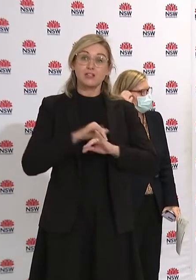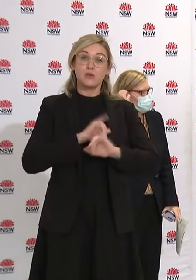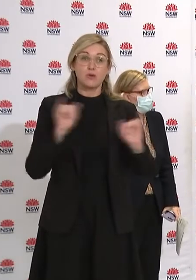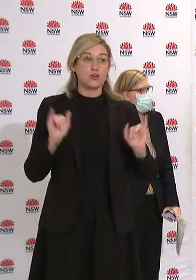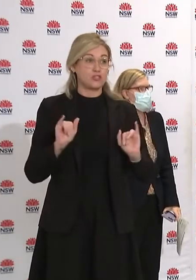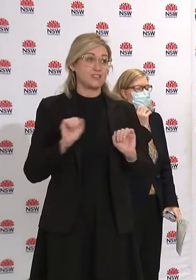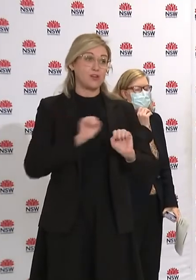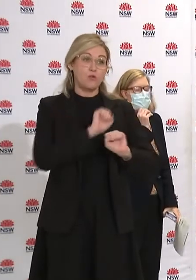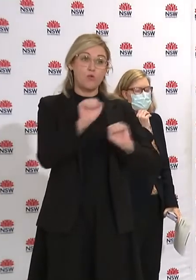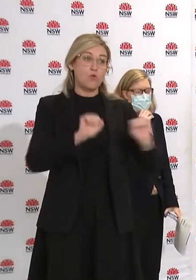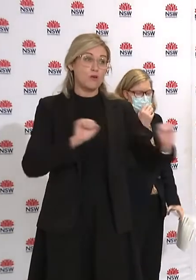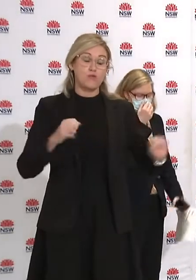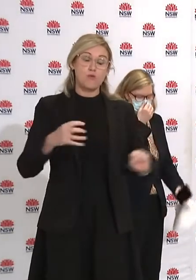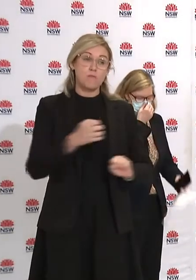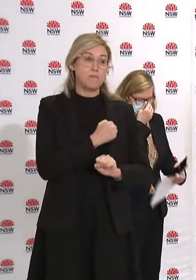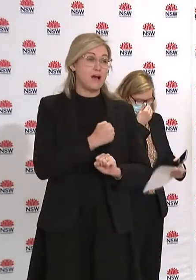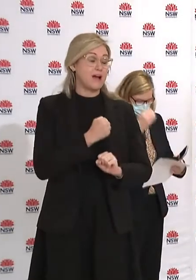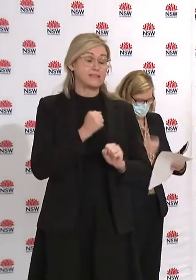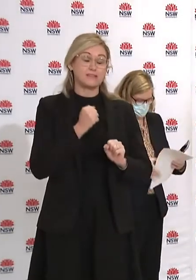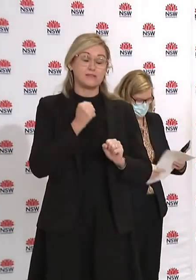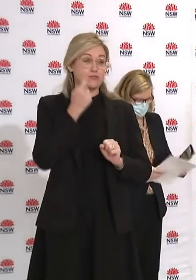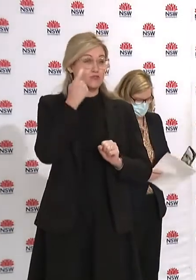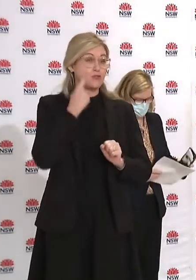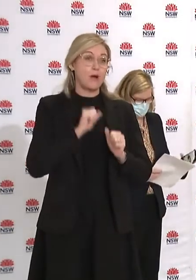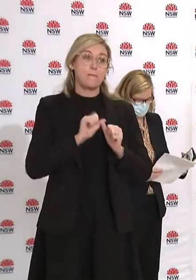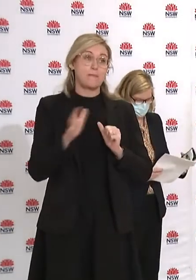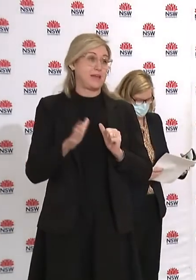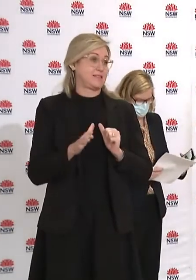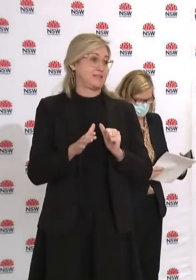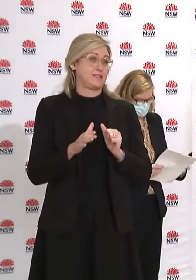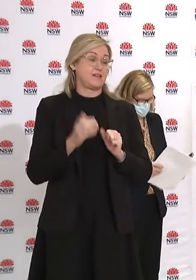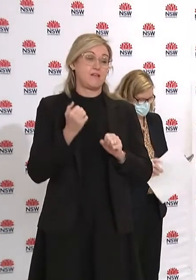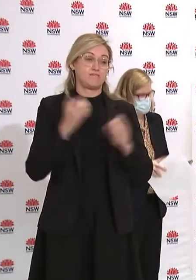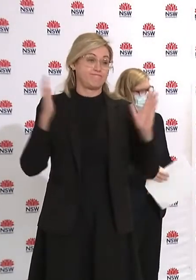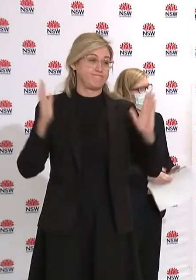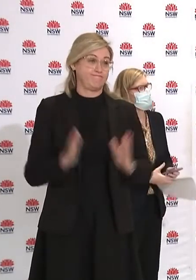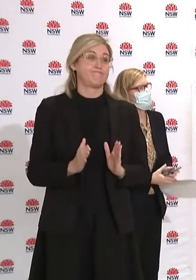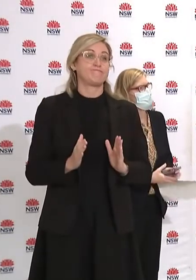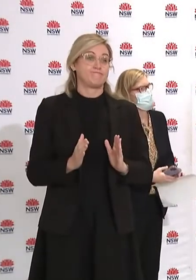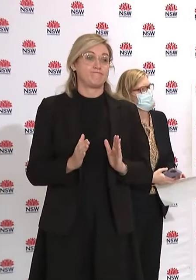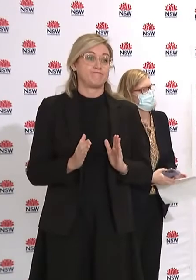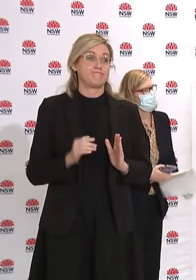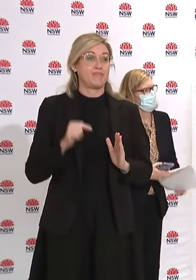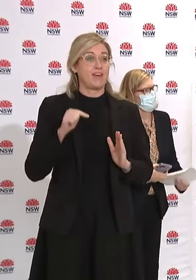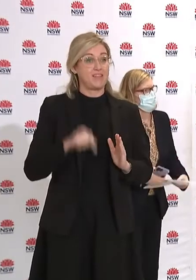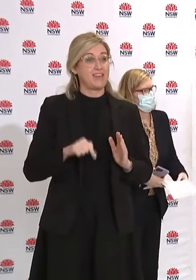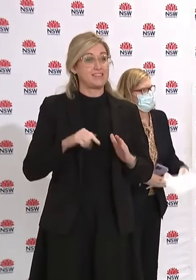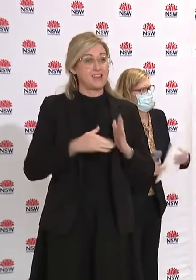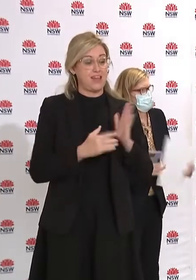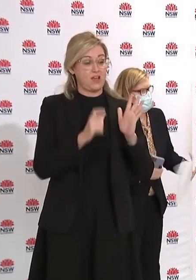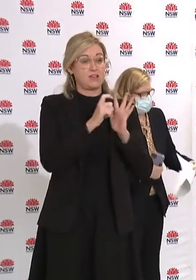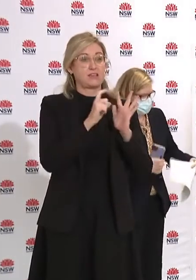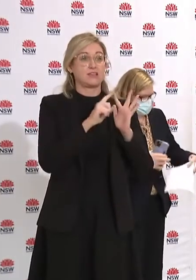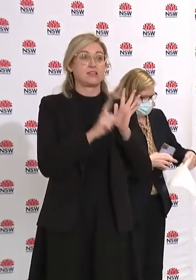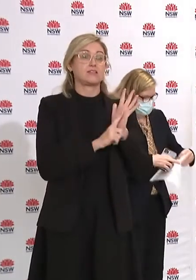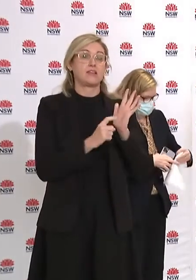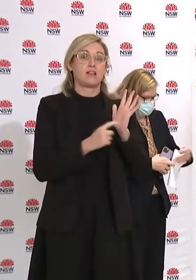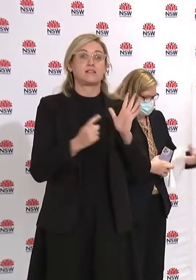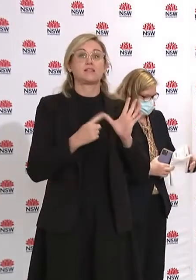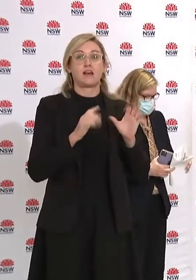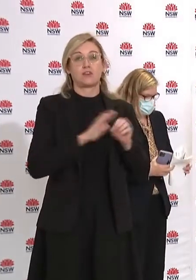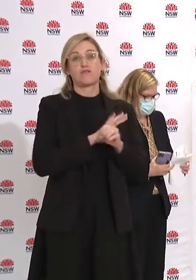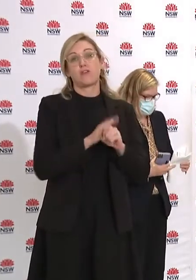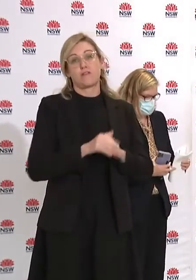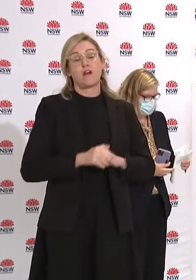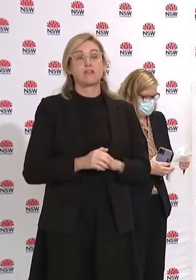defeat whatever is happening to us. In this case, it is a Delta variant of the virus. Can I just remind